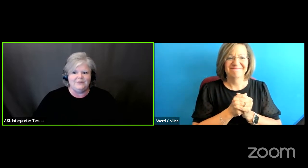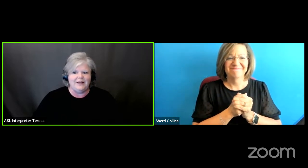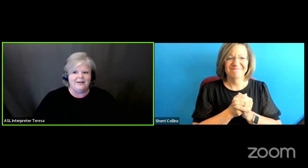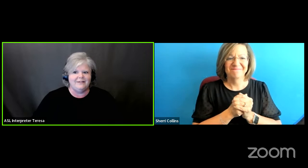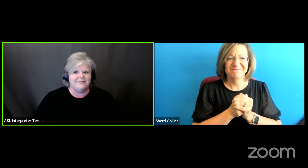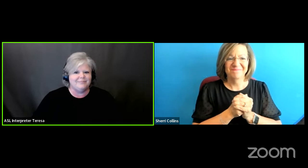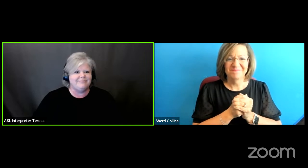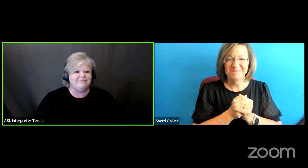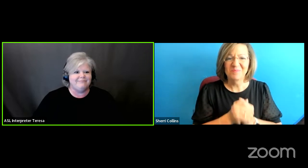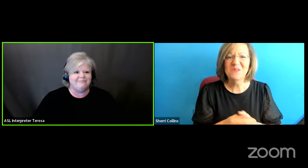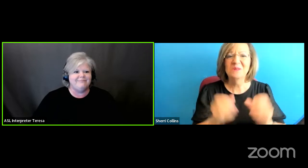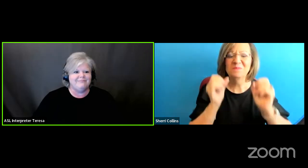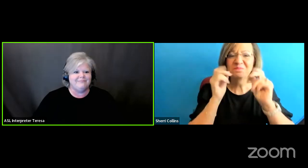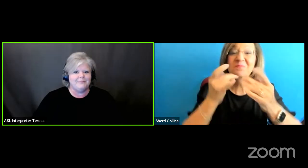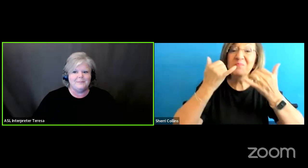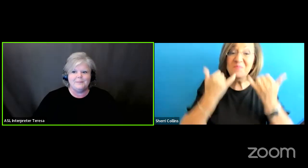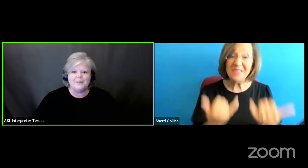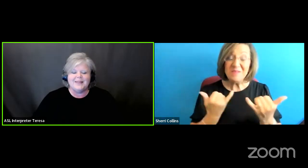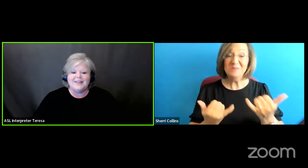for this evening.